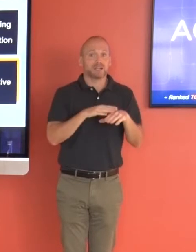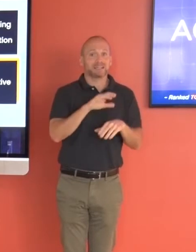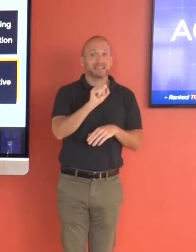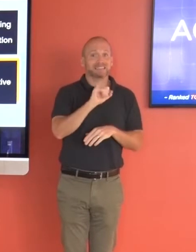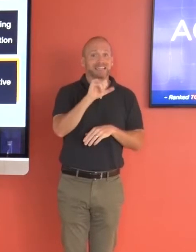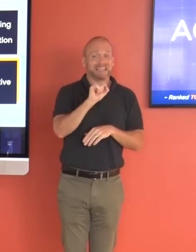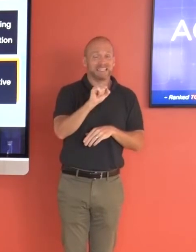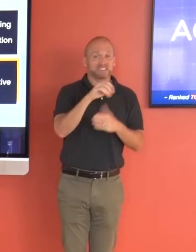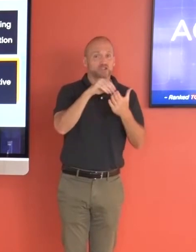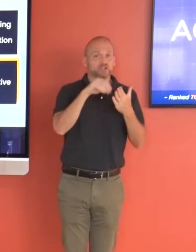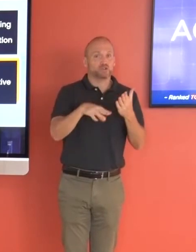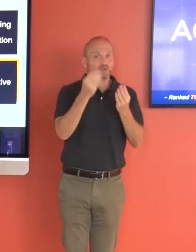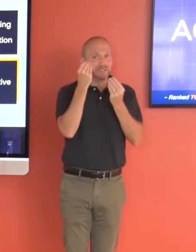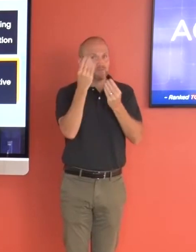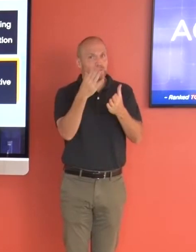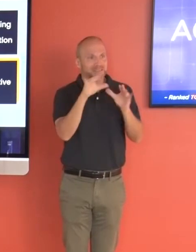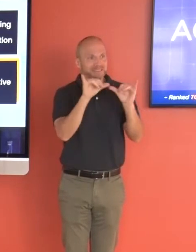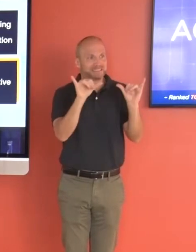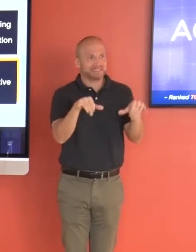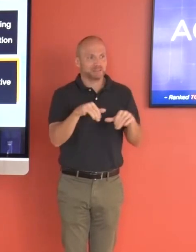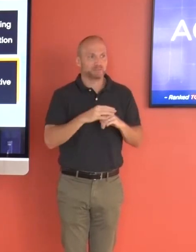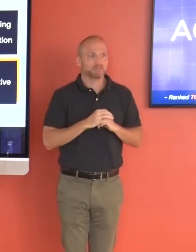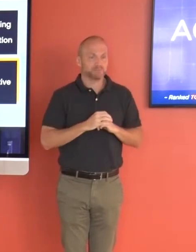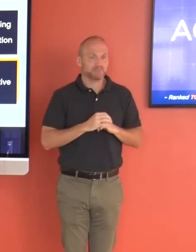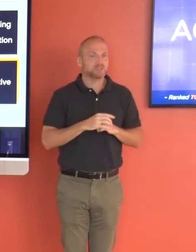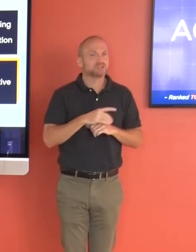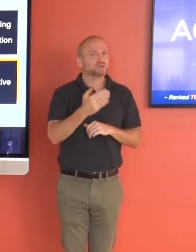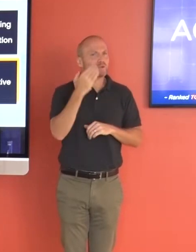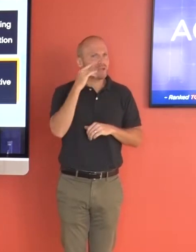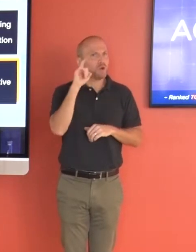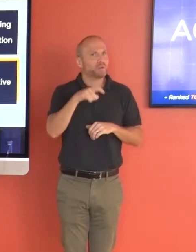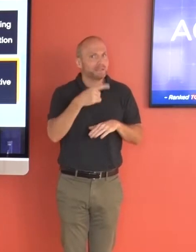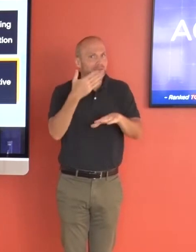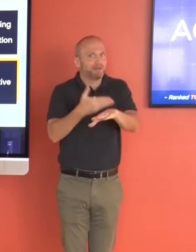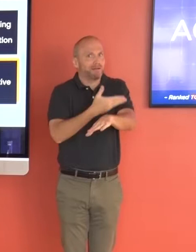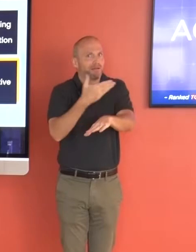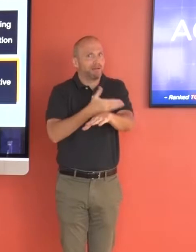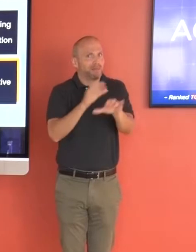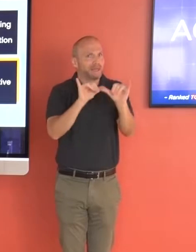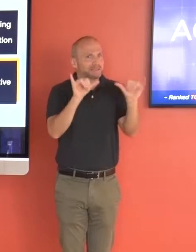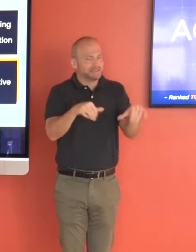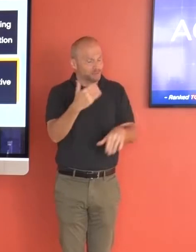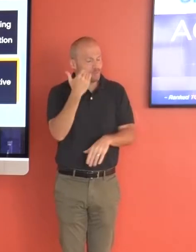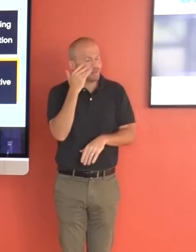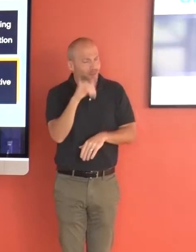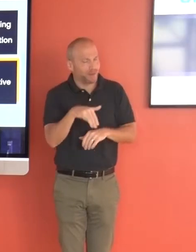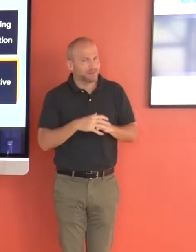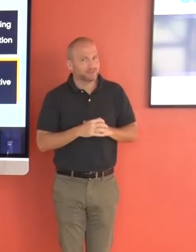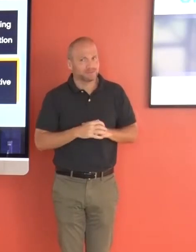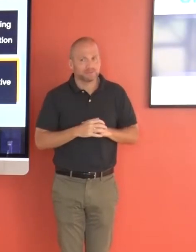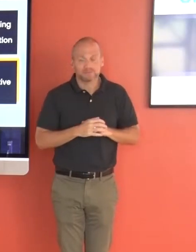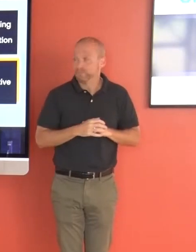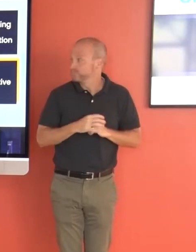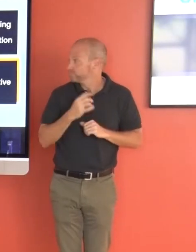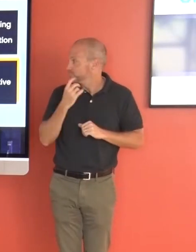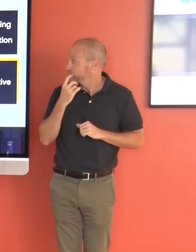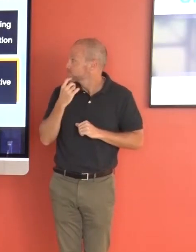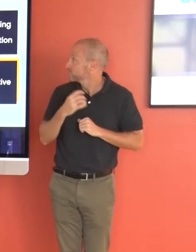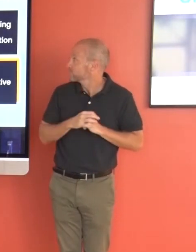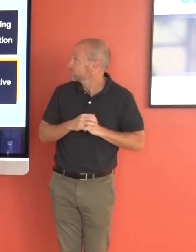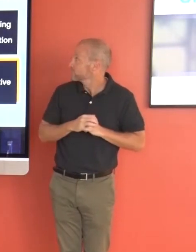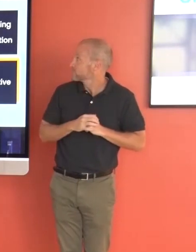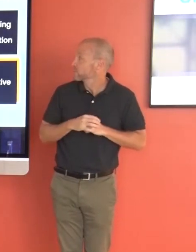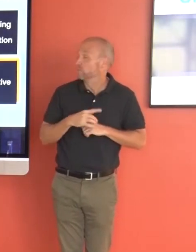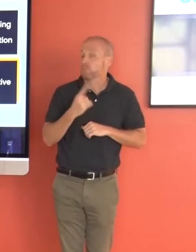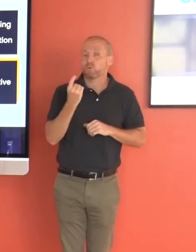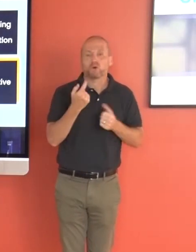student information system. So we know that we have to modernize, that's a given, but one of the opportunities that you